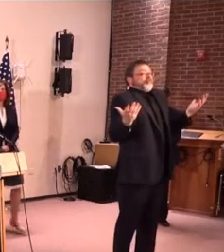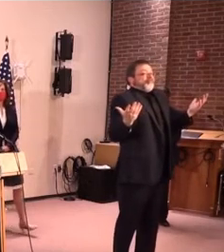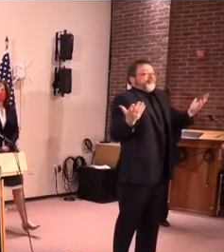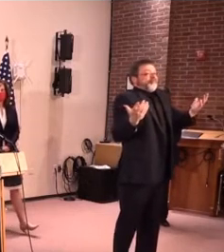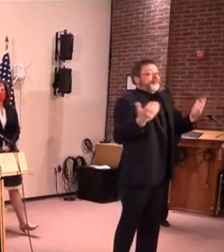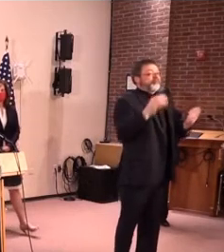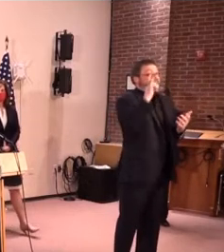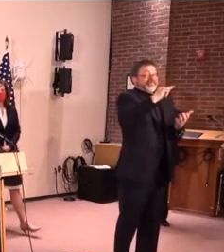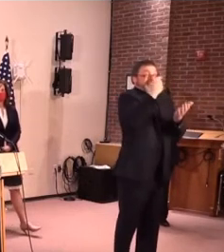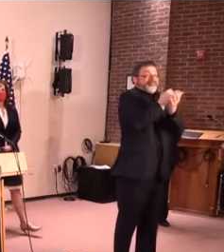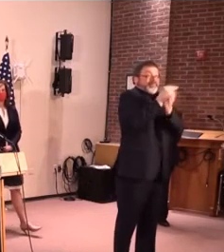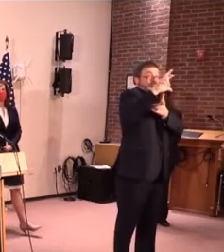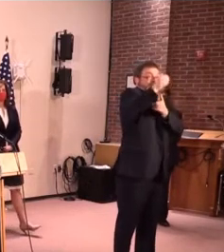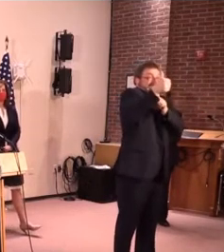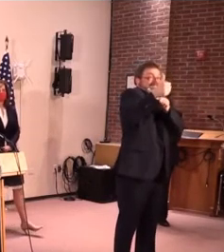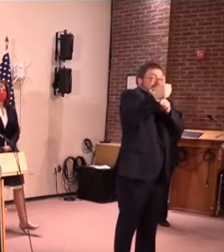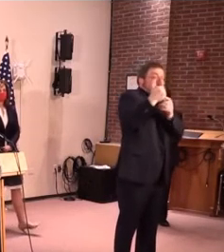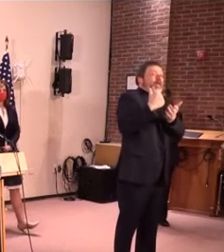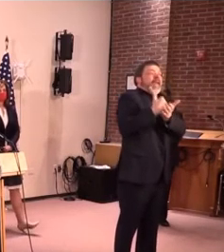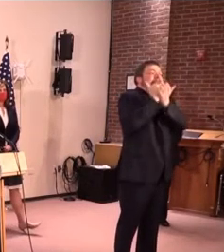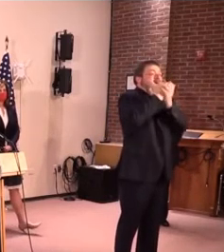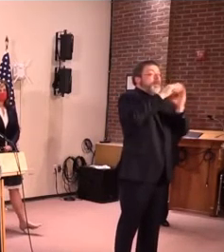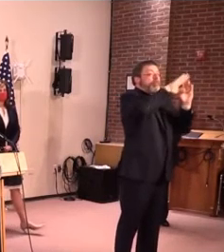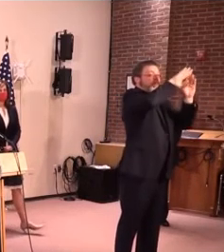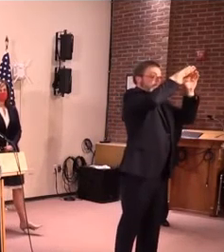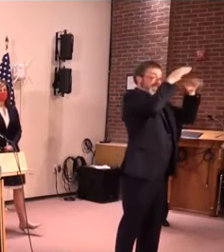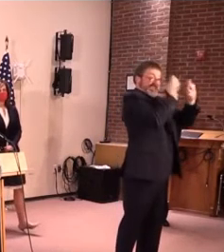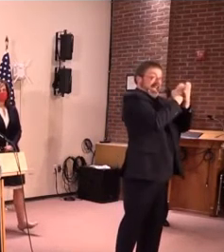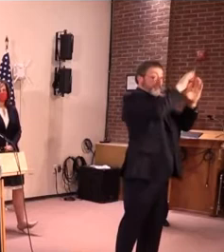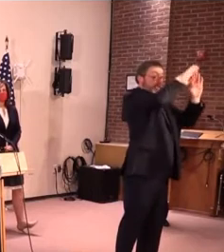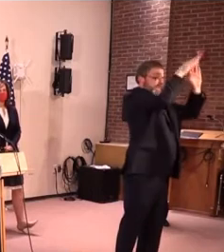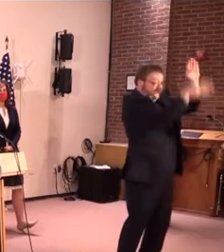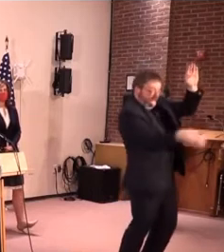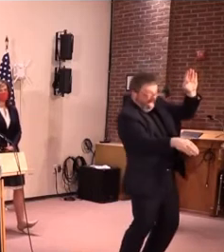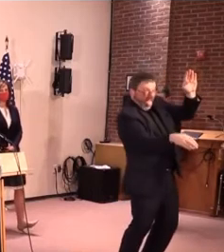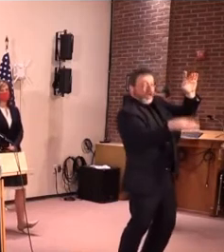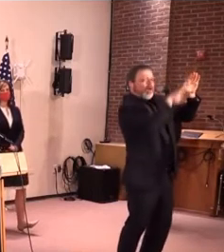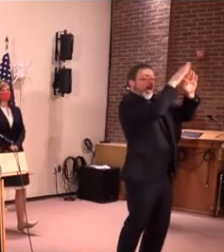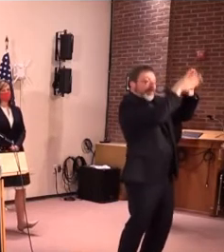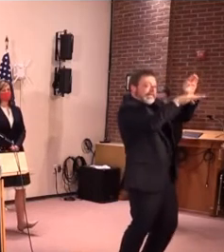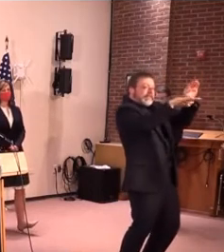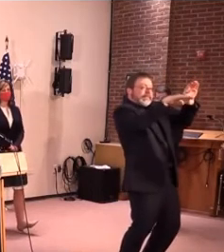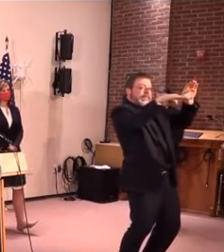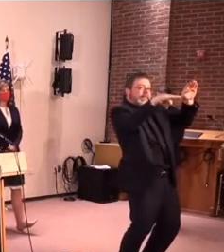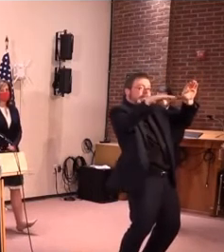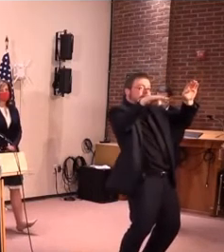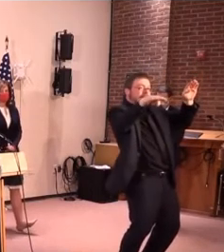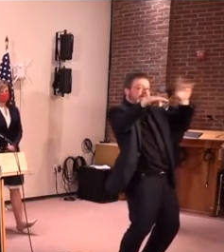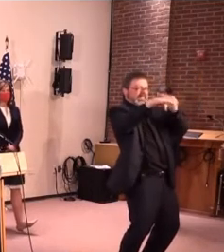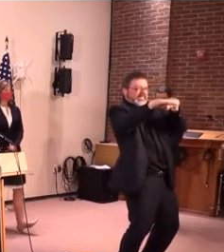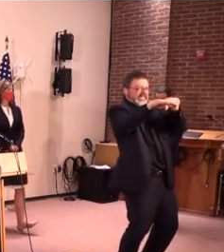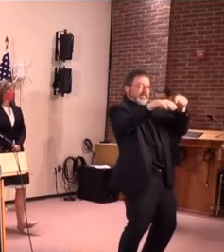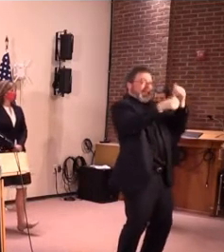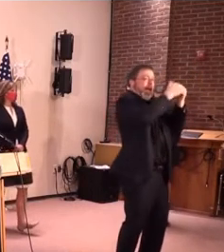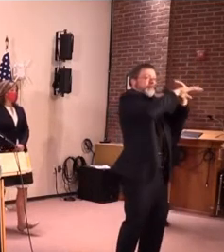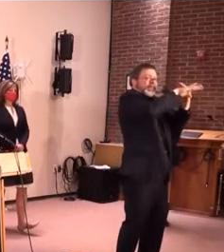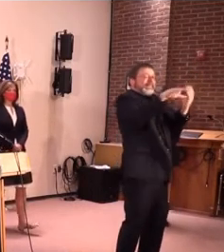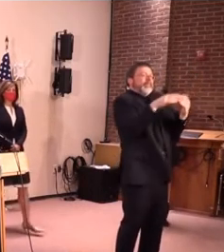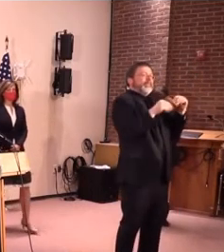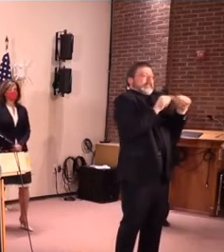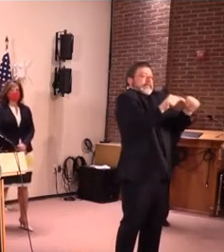we understand that this is not enough, and I would anticipate that we'd need more in the future. That's why we have the second phase as